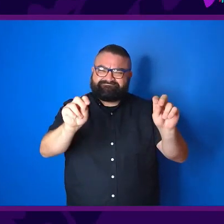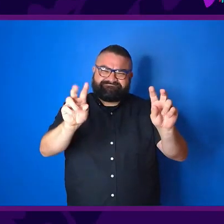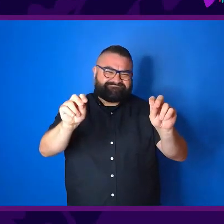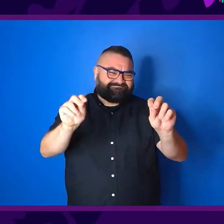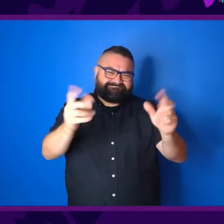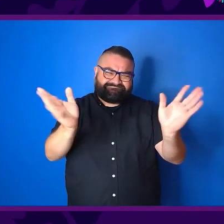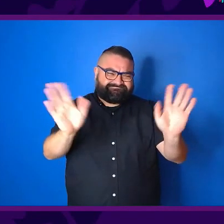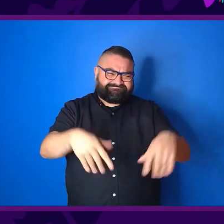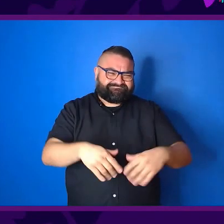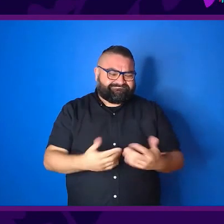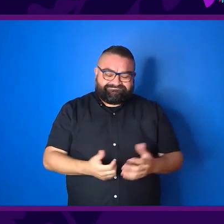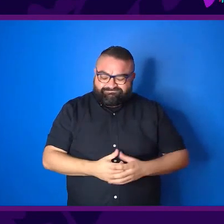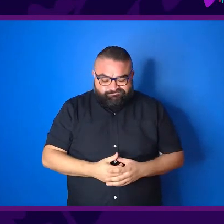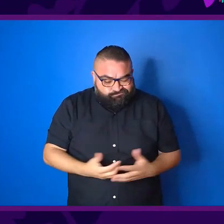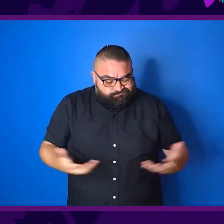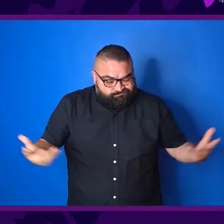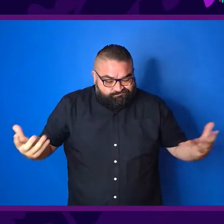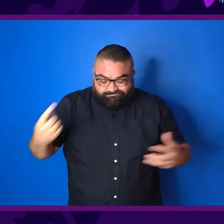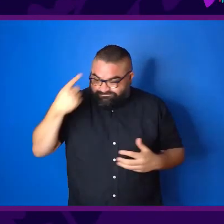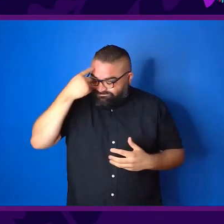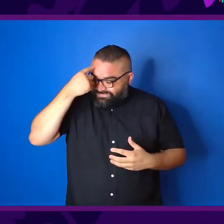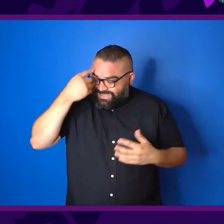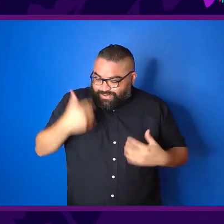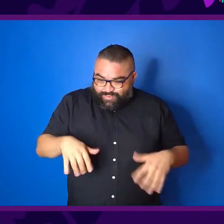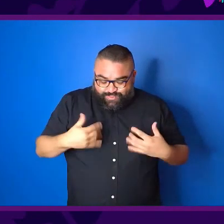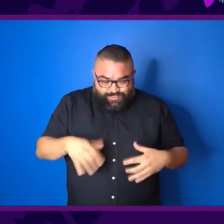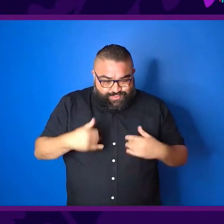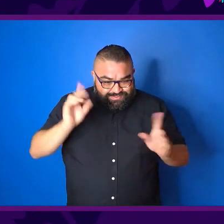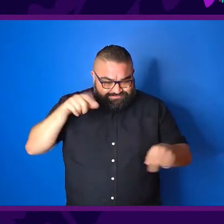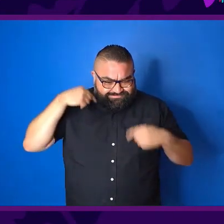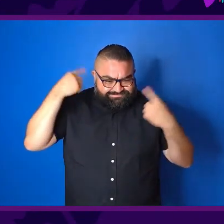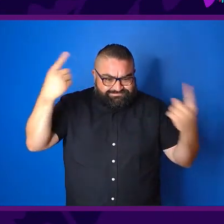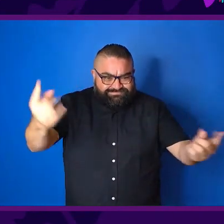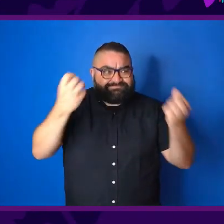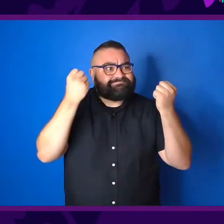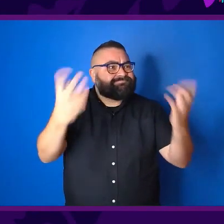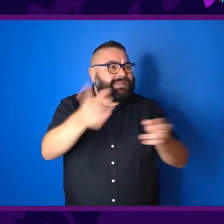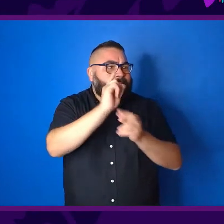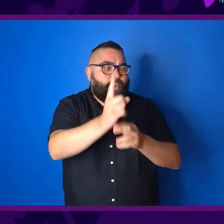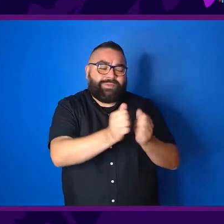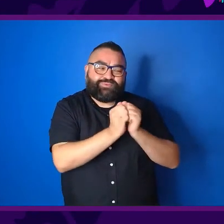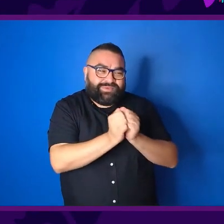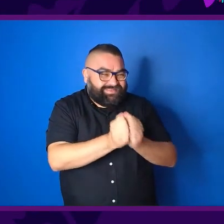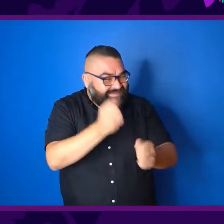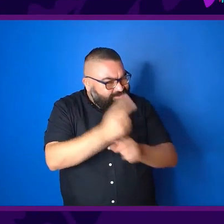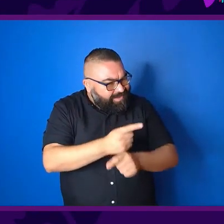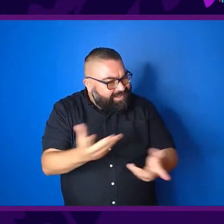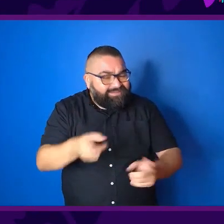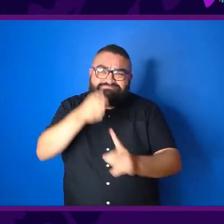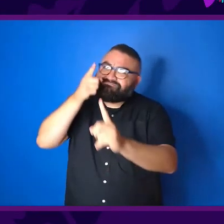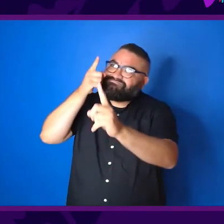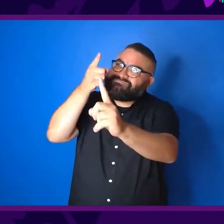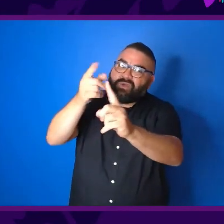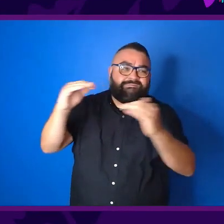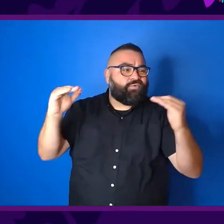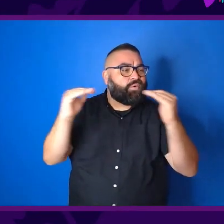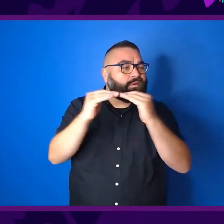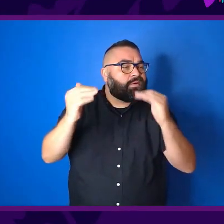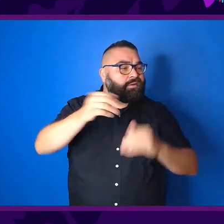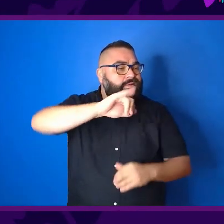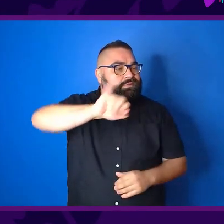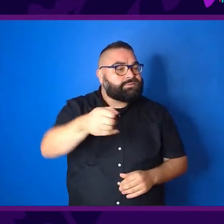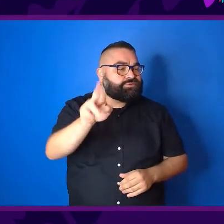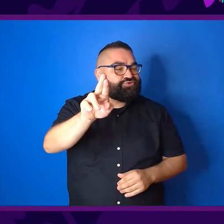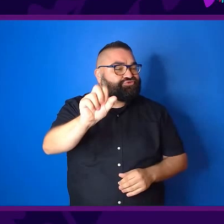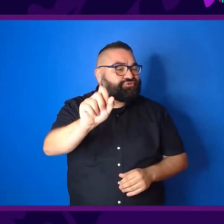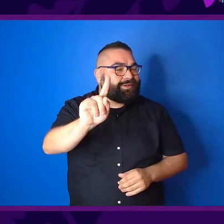about just all the moments that we've had shared together. In the service of justice, whether it's around